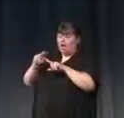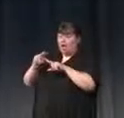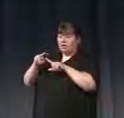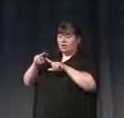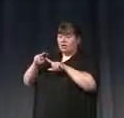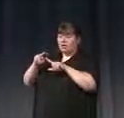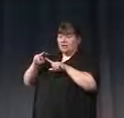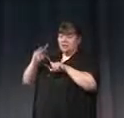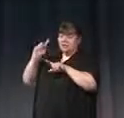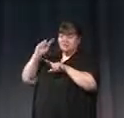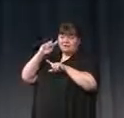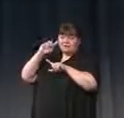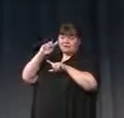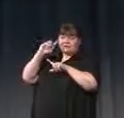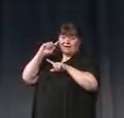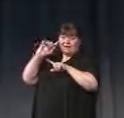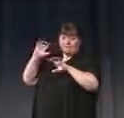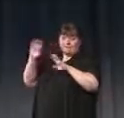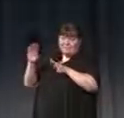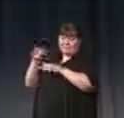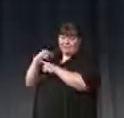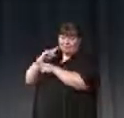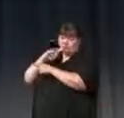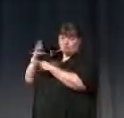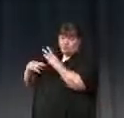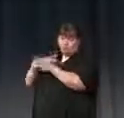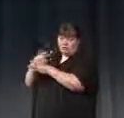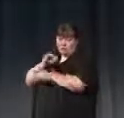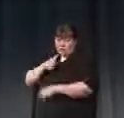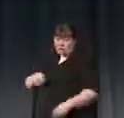reverberation actually acts like real-world reverberation or not?